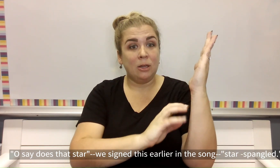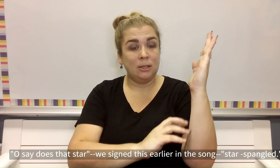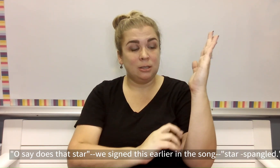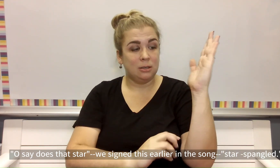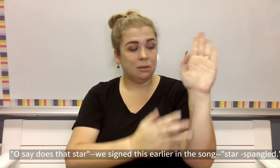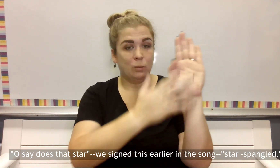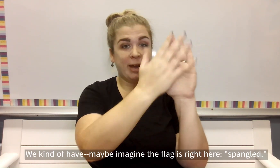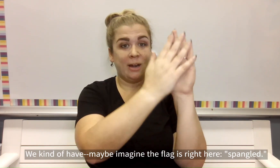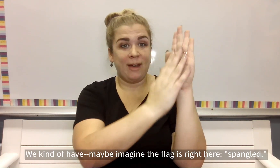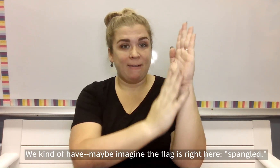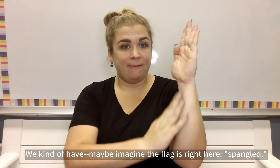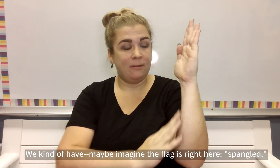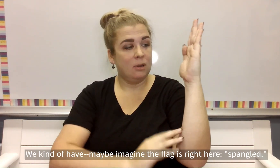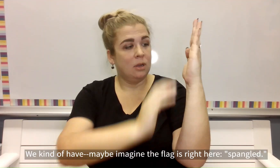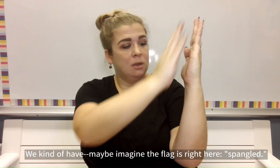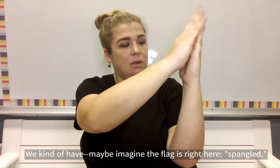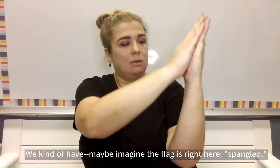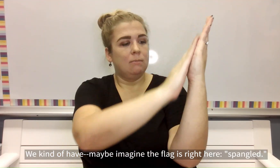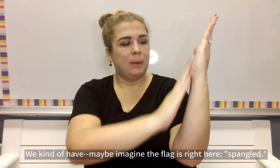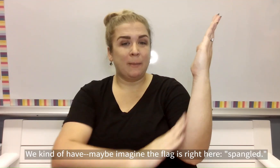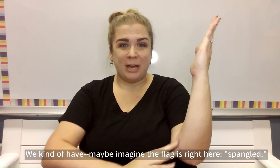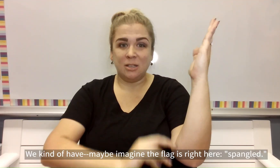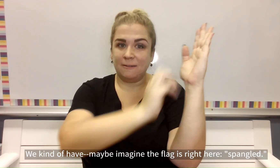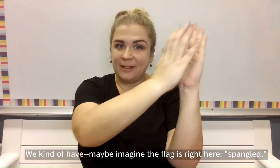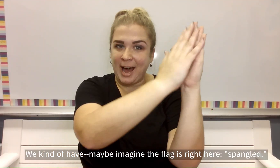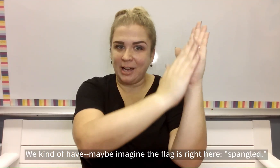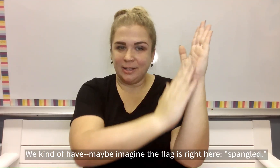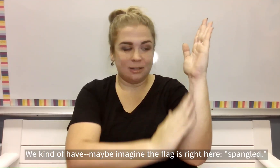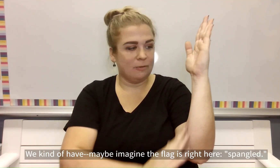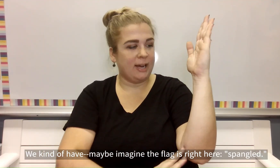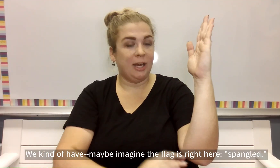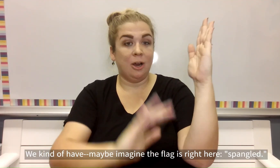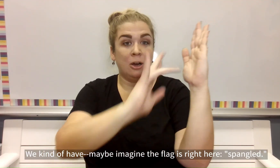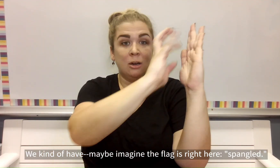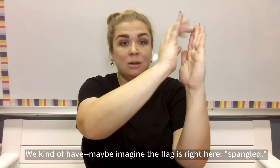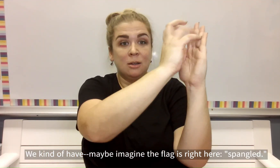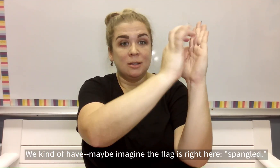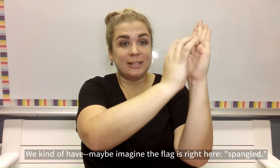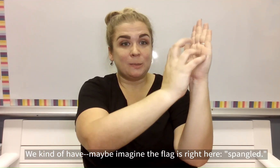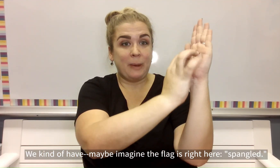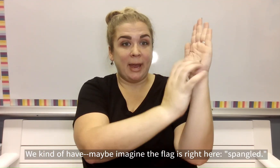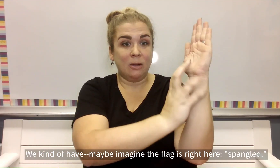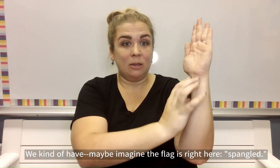Star-spangled. We kind of have, maybe imagine the flag is right here. Spangled.